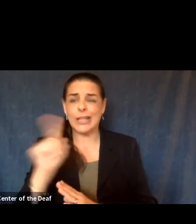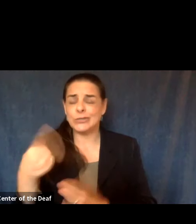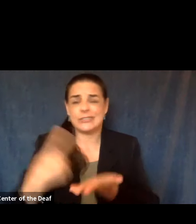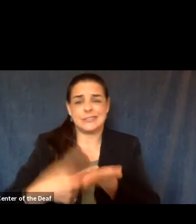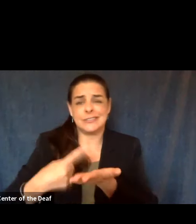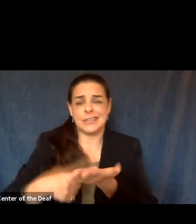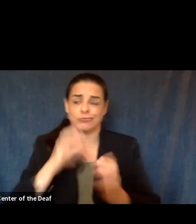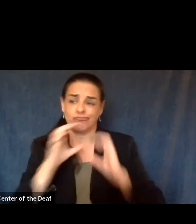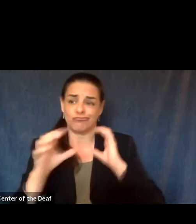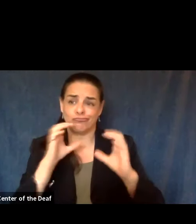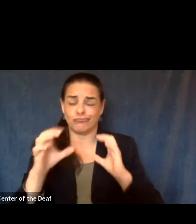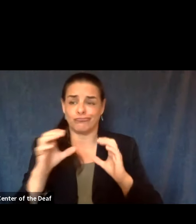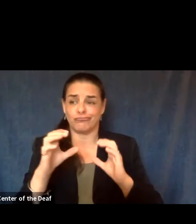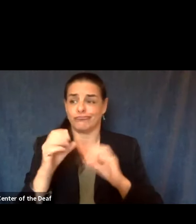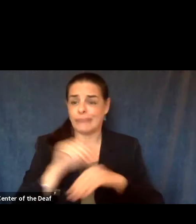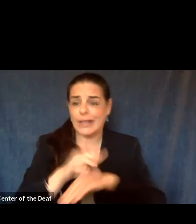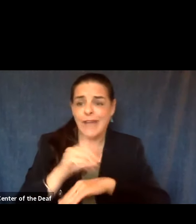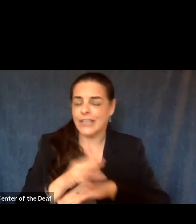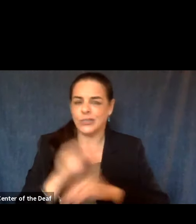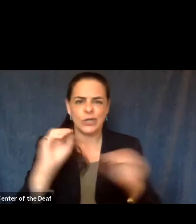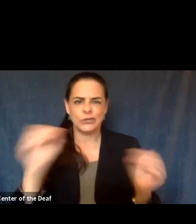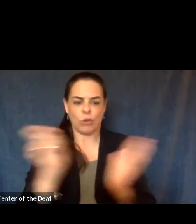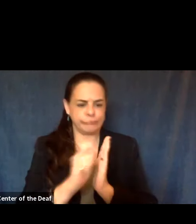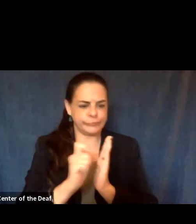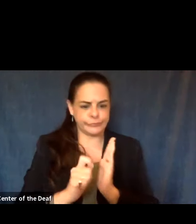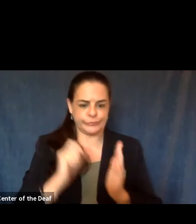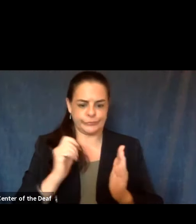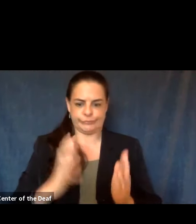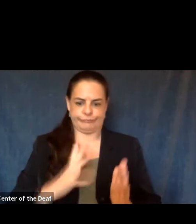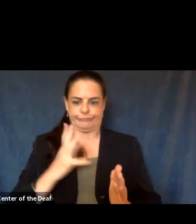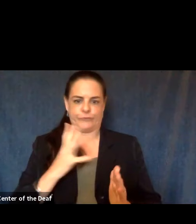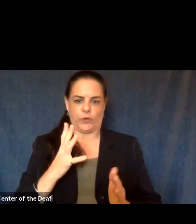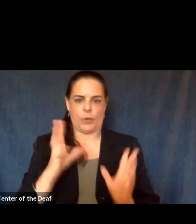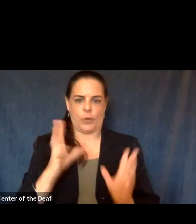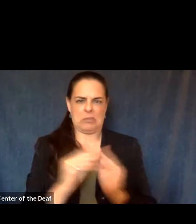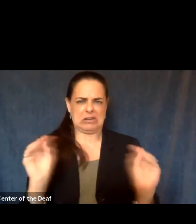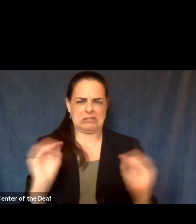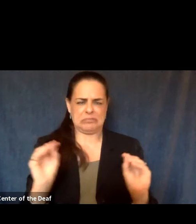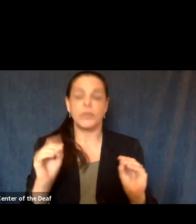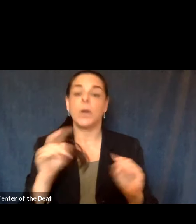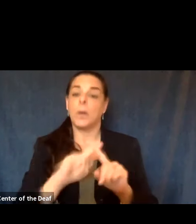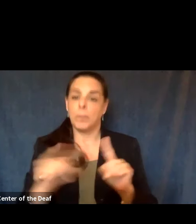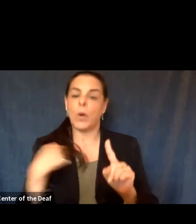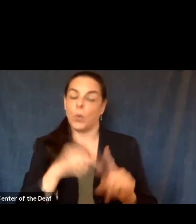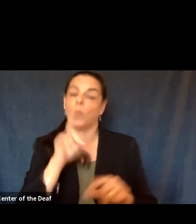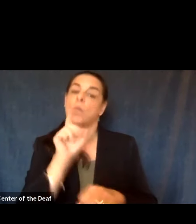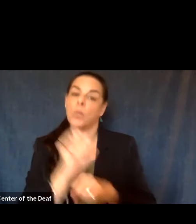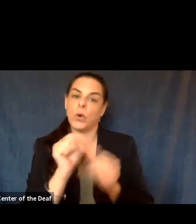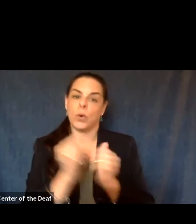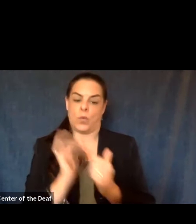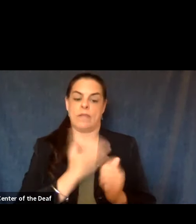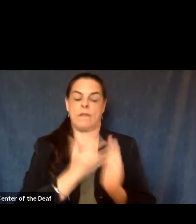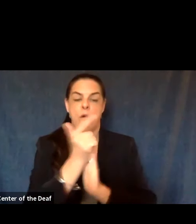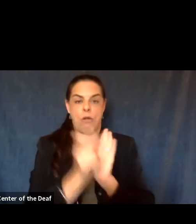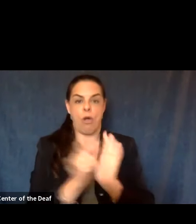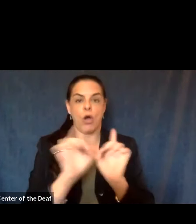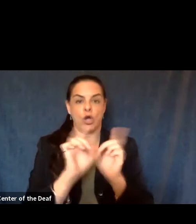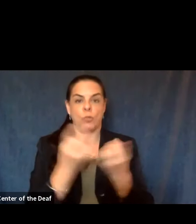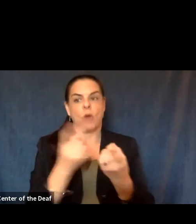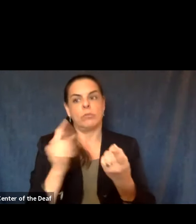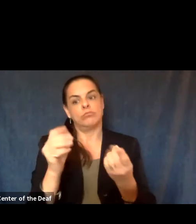discussion, advisory process. We again are working with our law department to rectify that and move